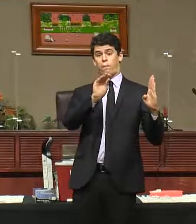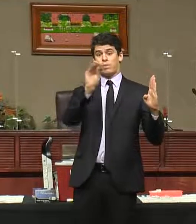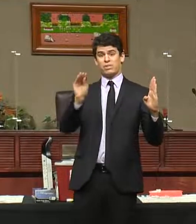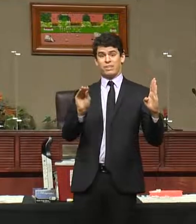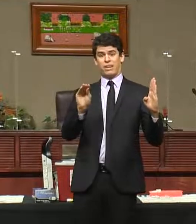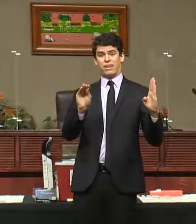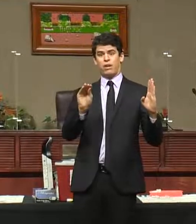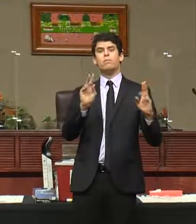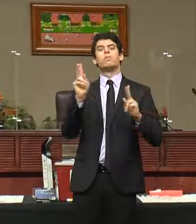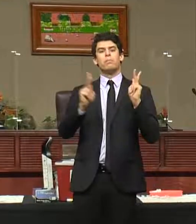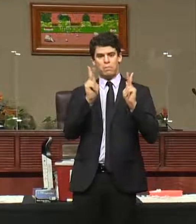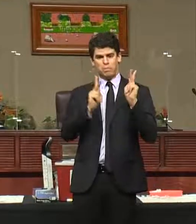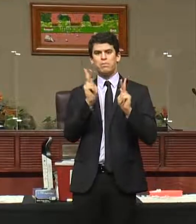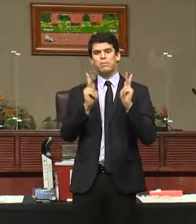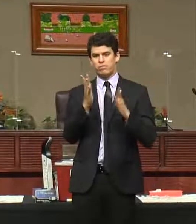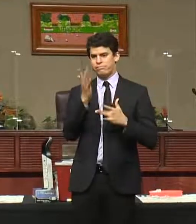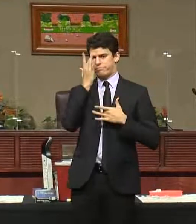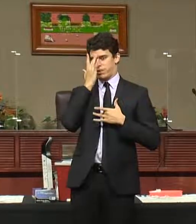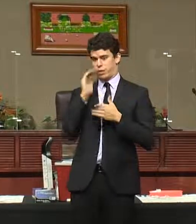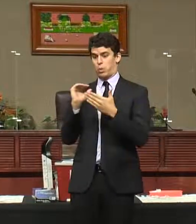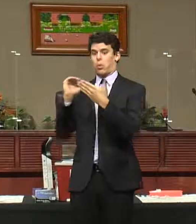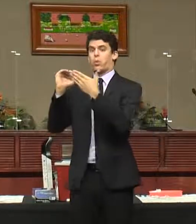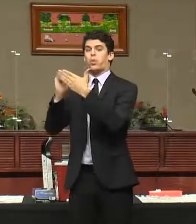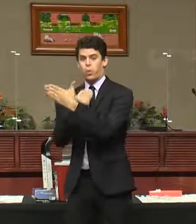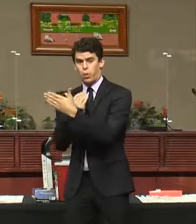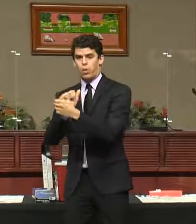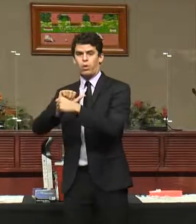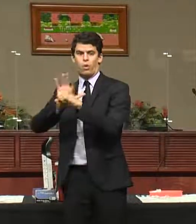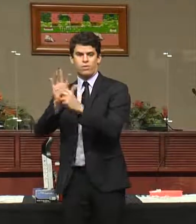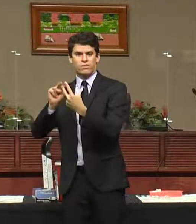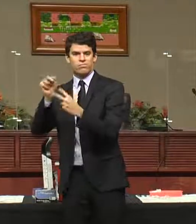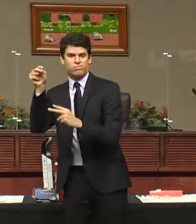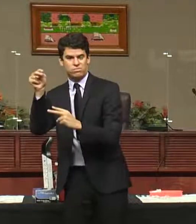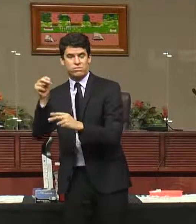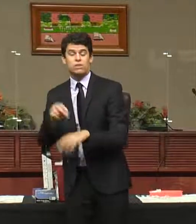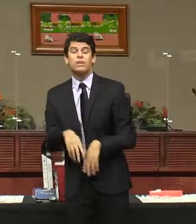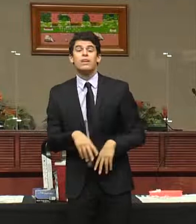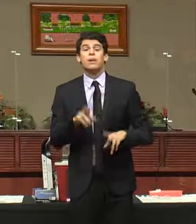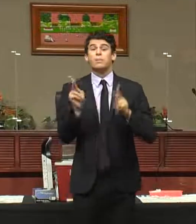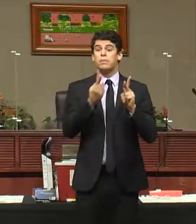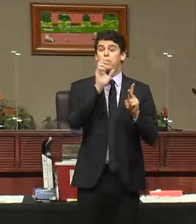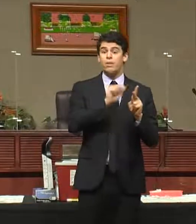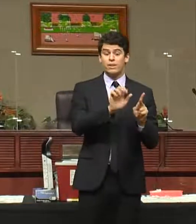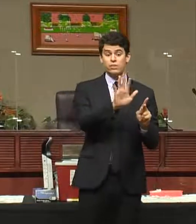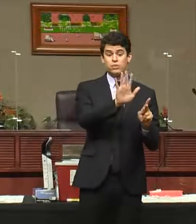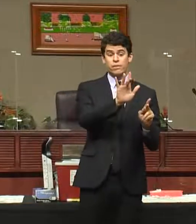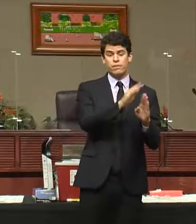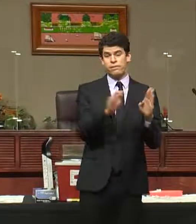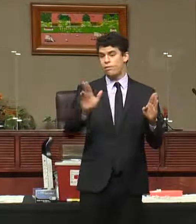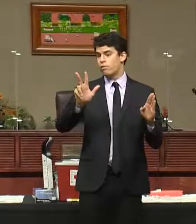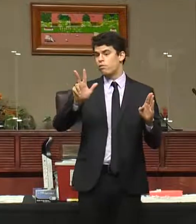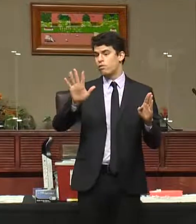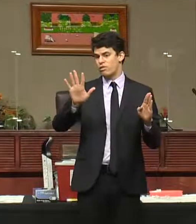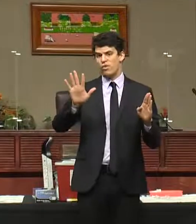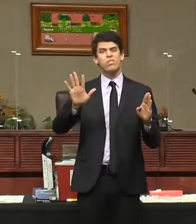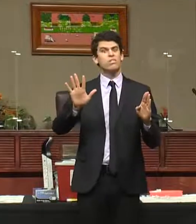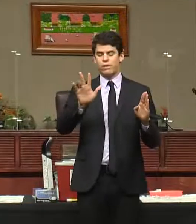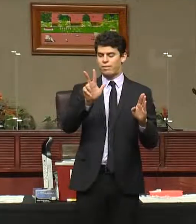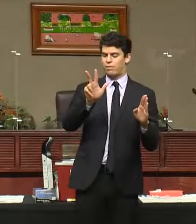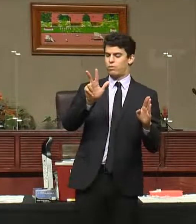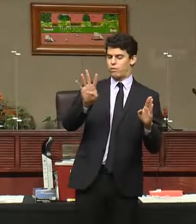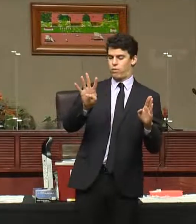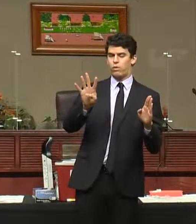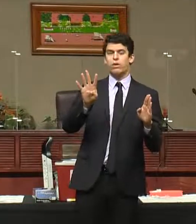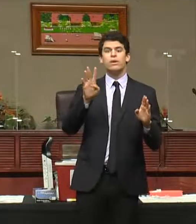variant. For people between 25 and 34, same time period, January 1st to